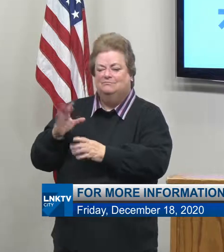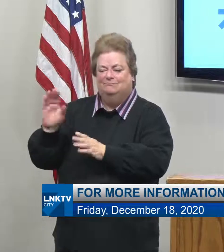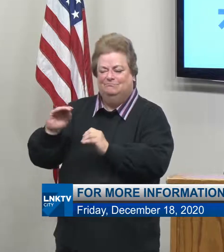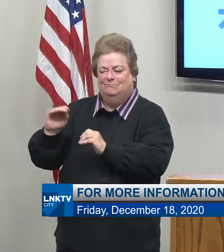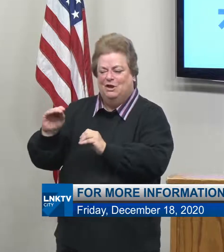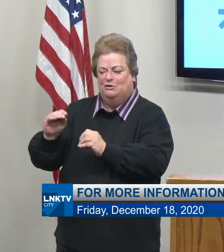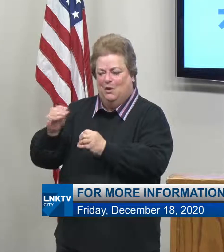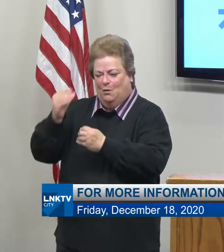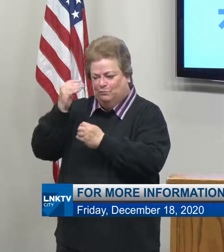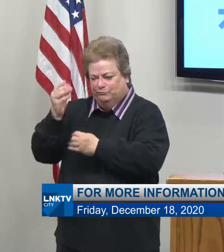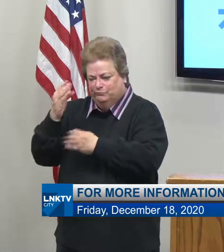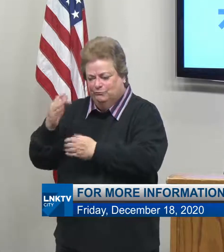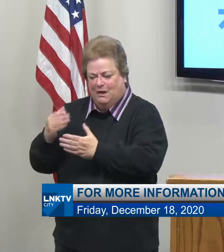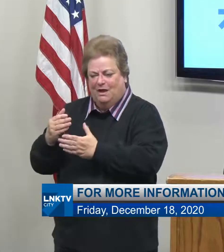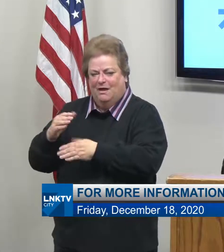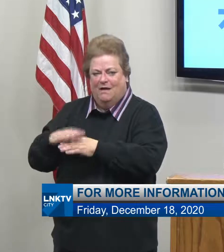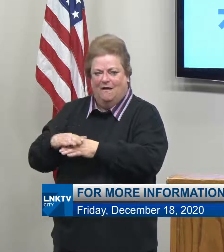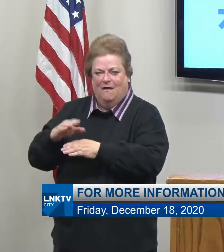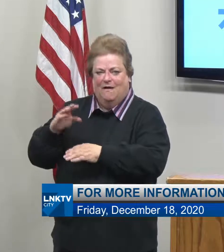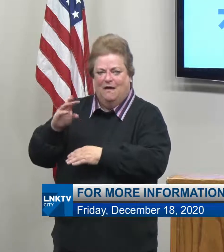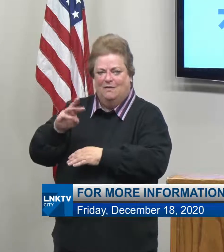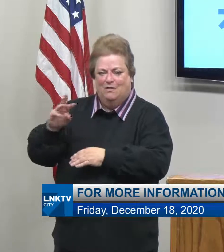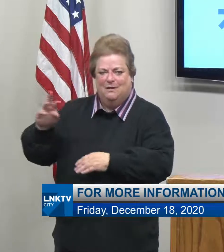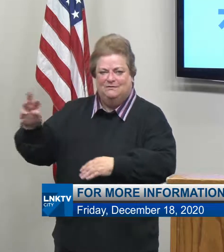and take any questions from the media.